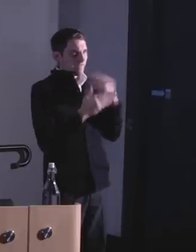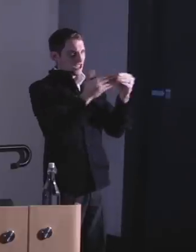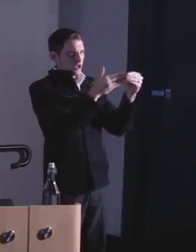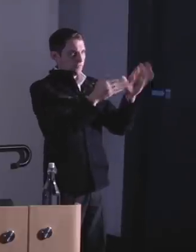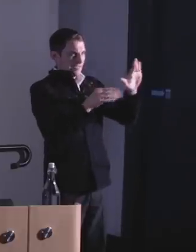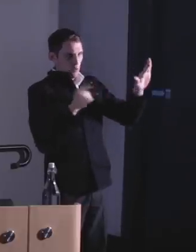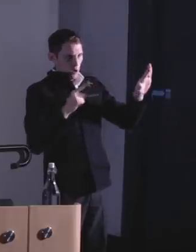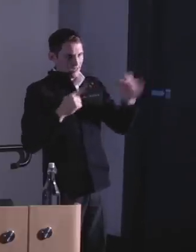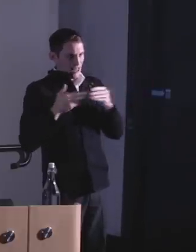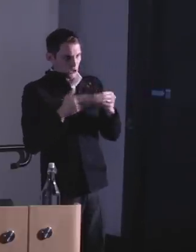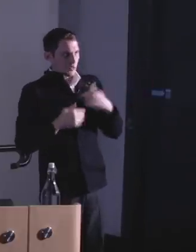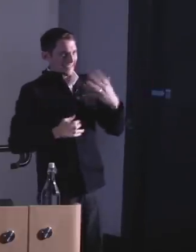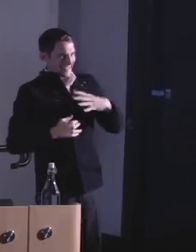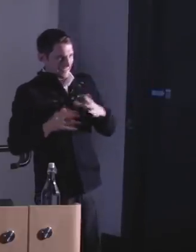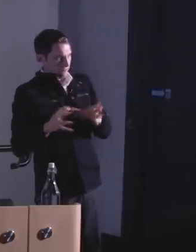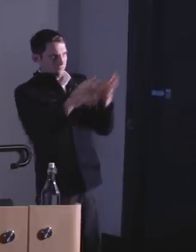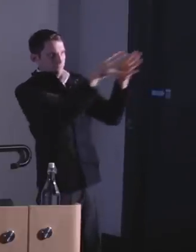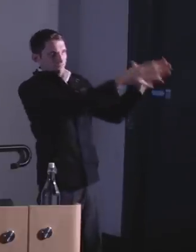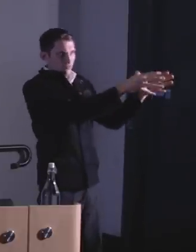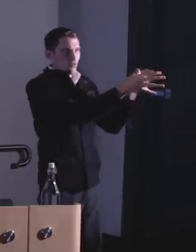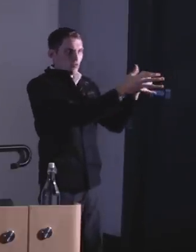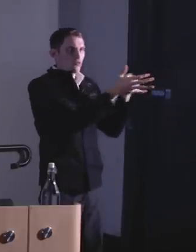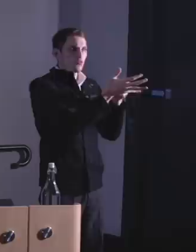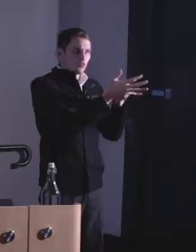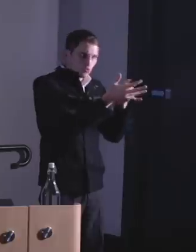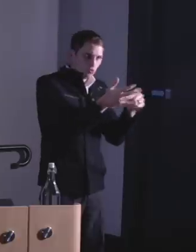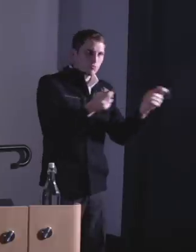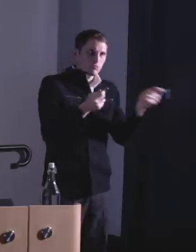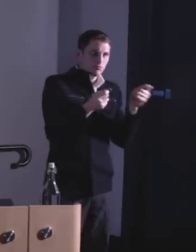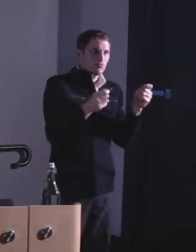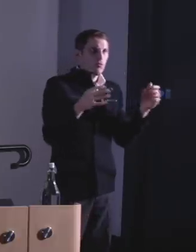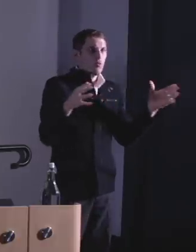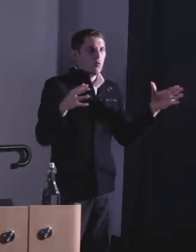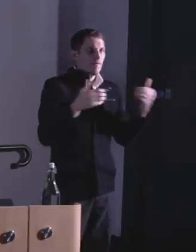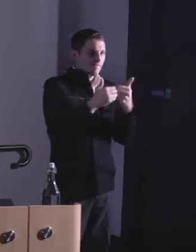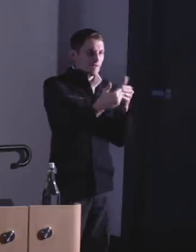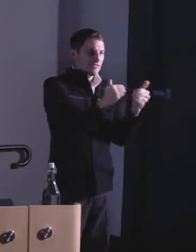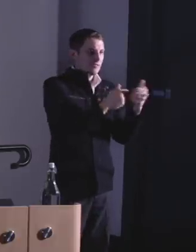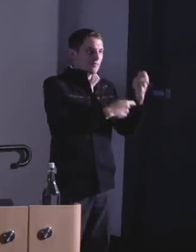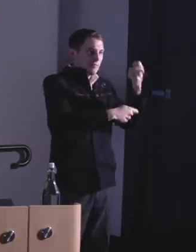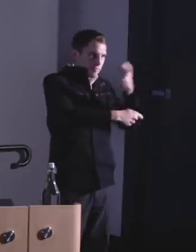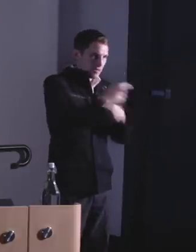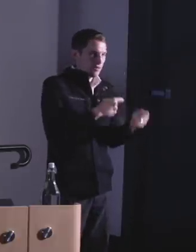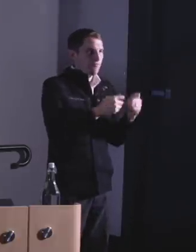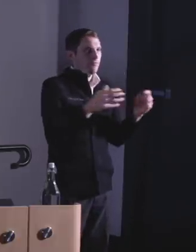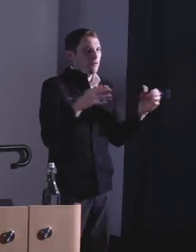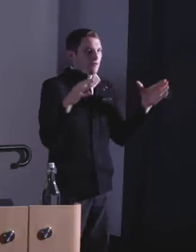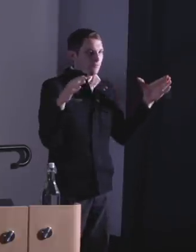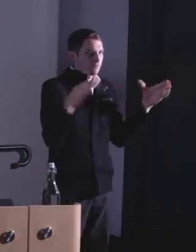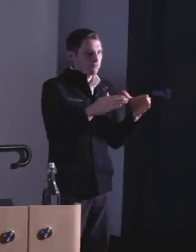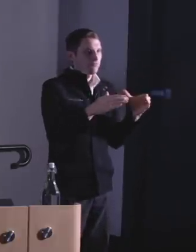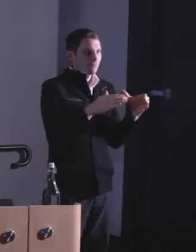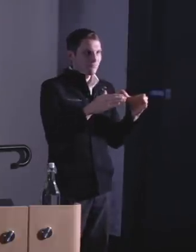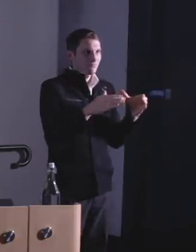need to begin to pull us back from that big